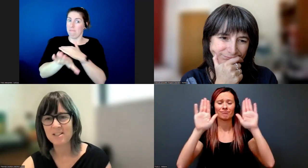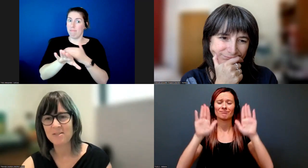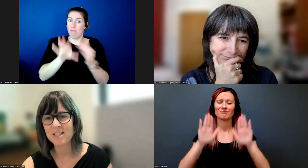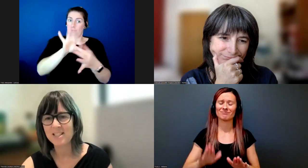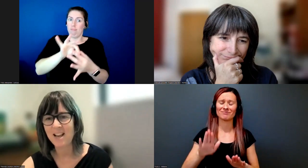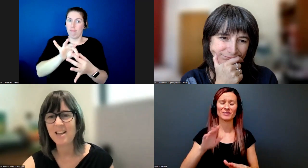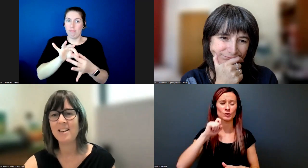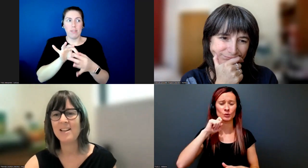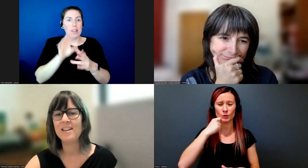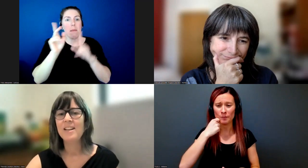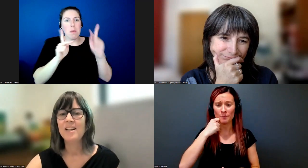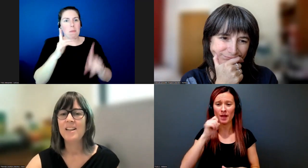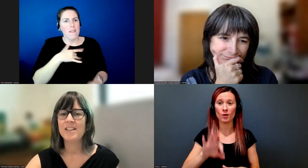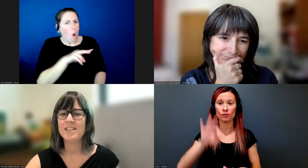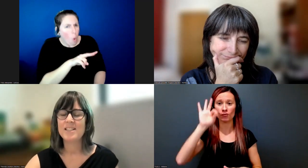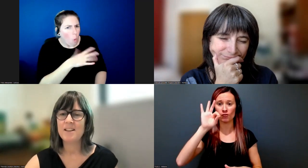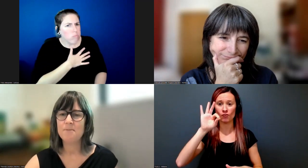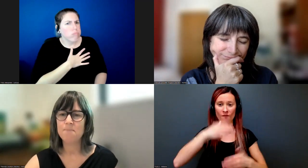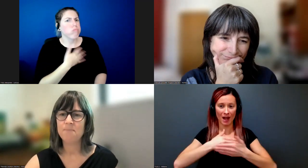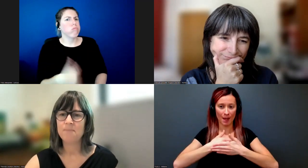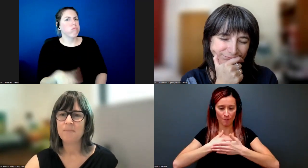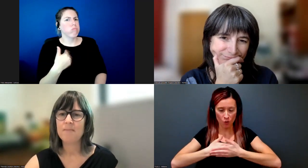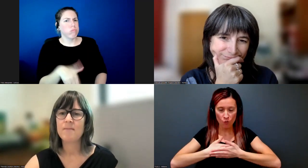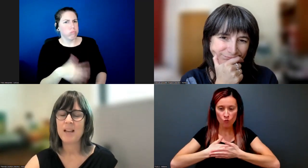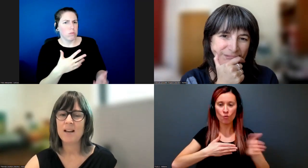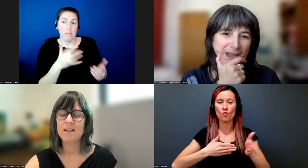consciousness of society. It's